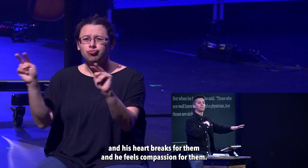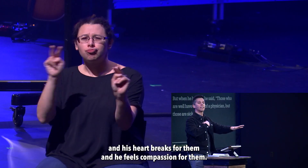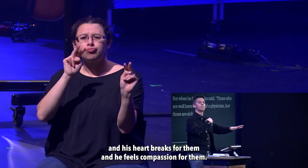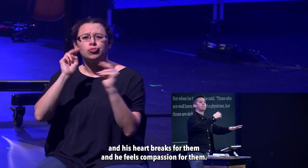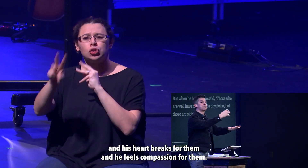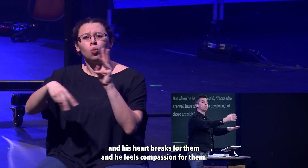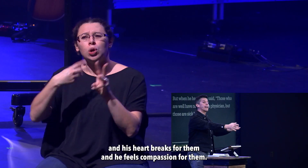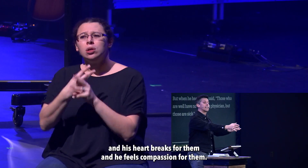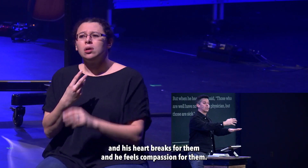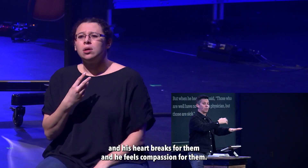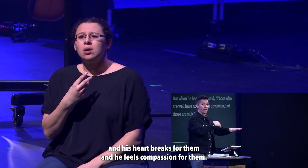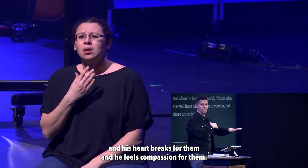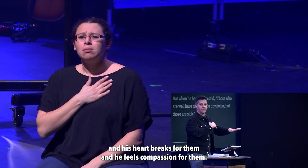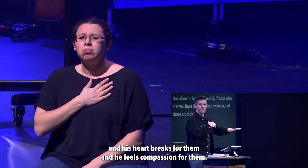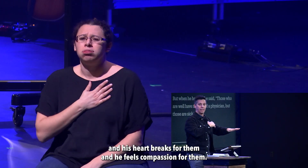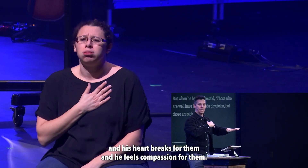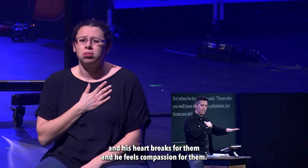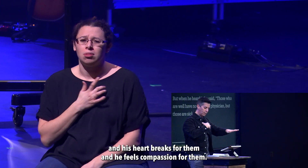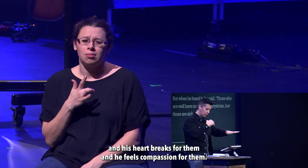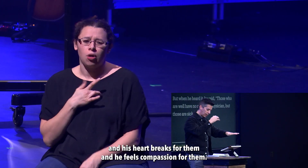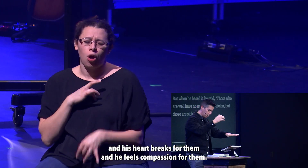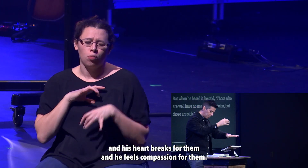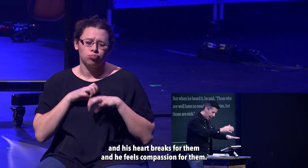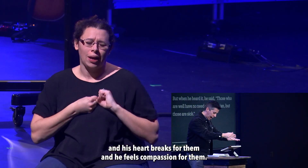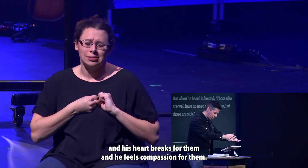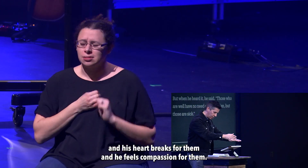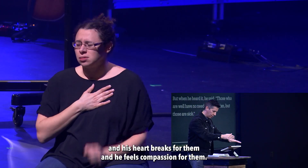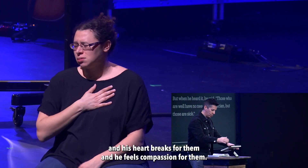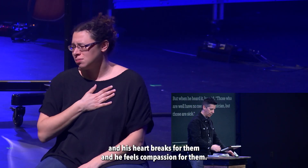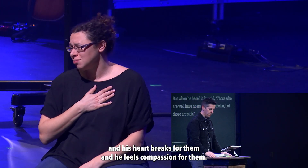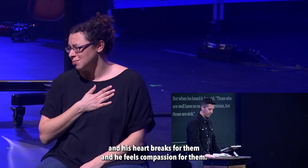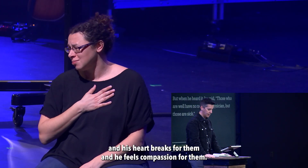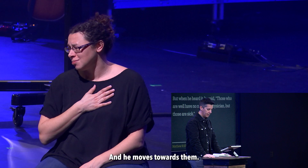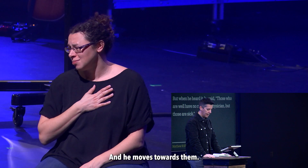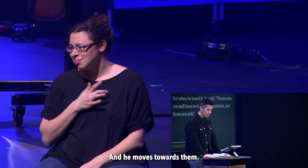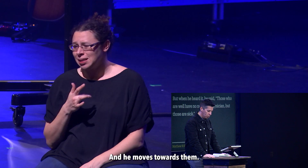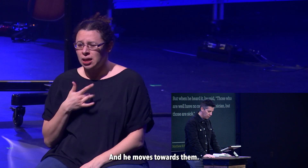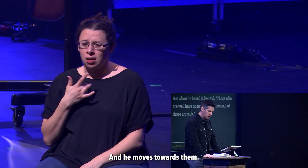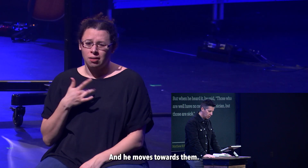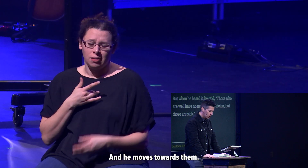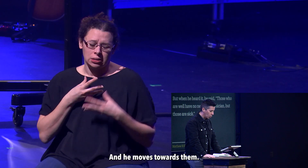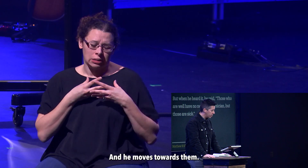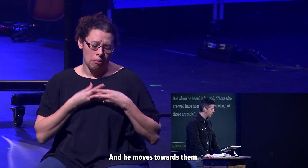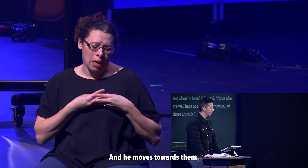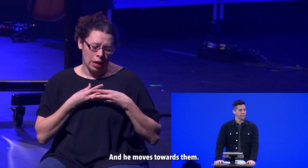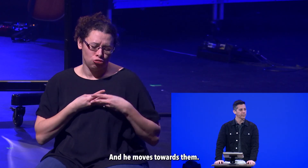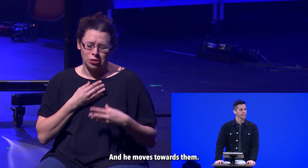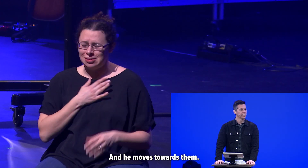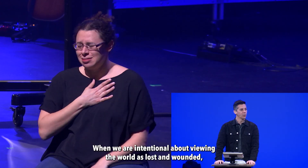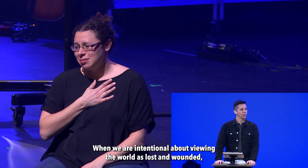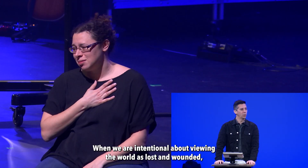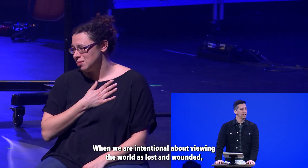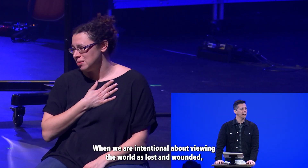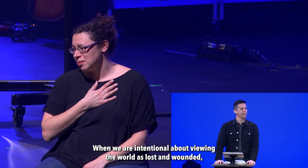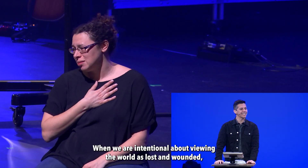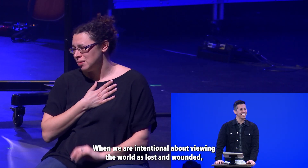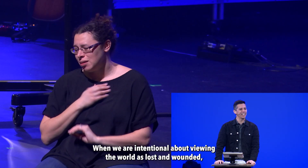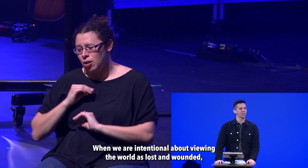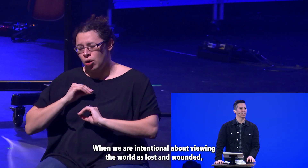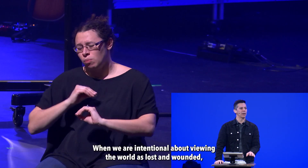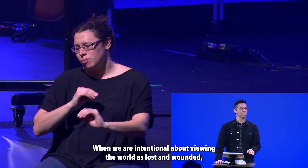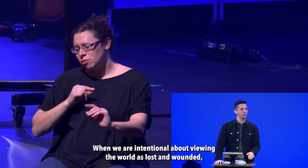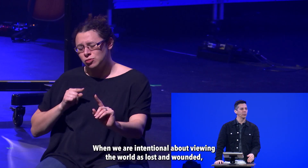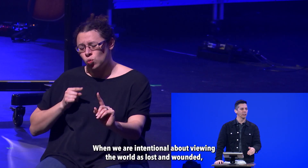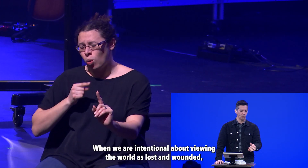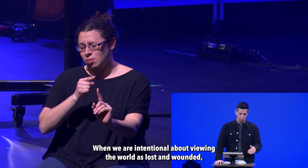heart breaks for them and he feels compassion for them. And he moves towards them. When we are